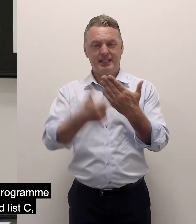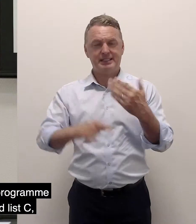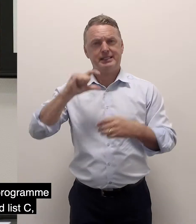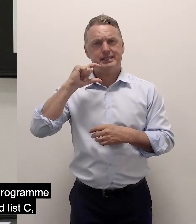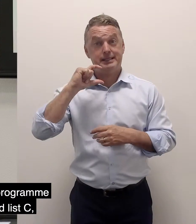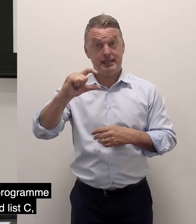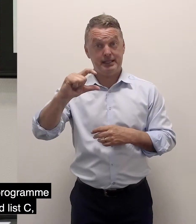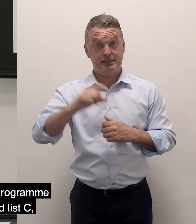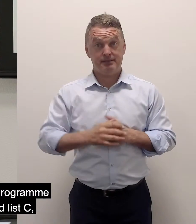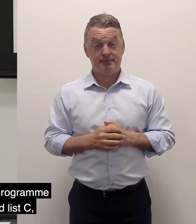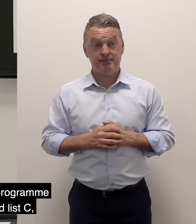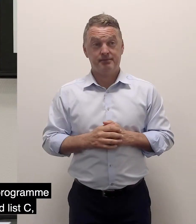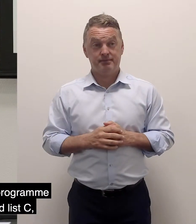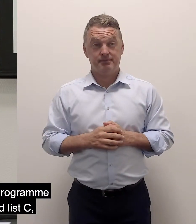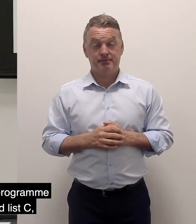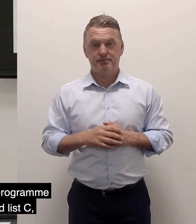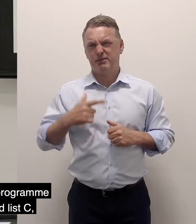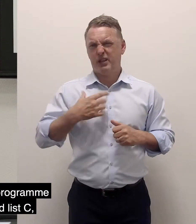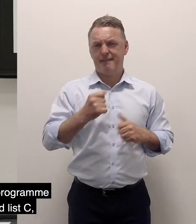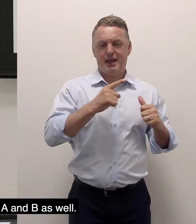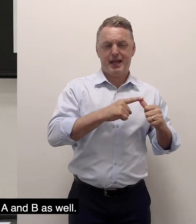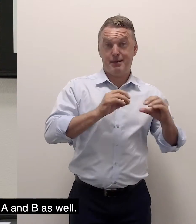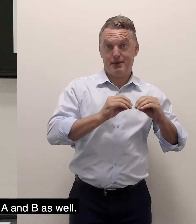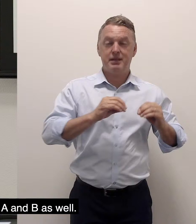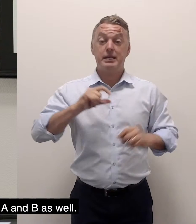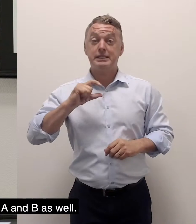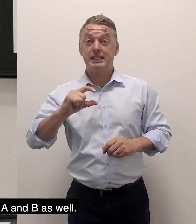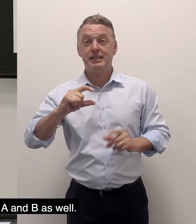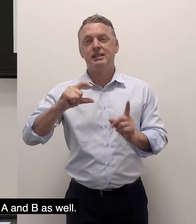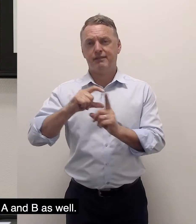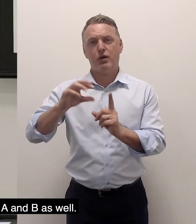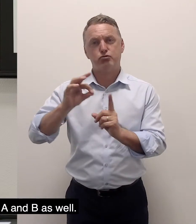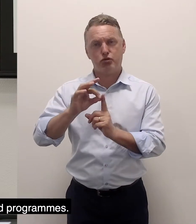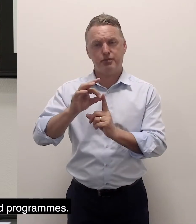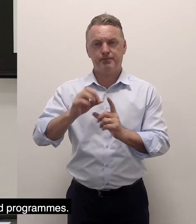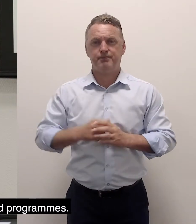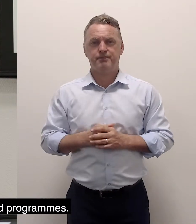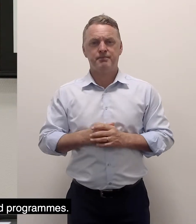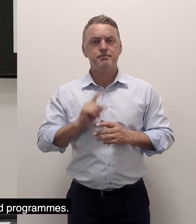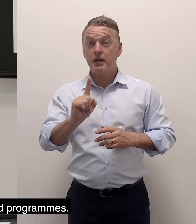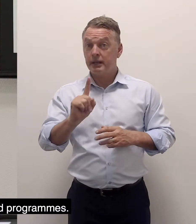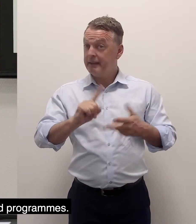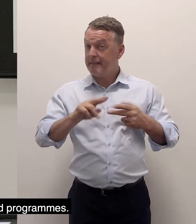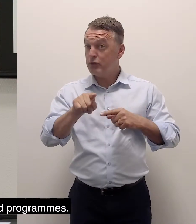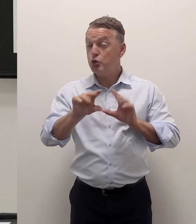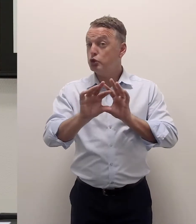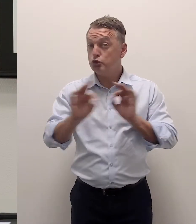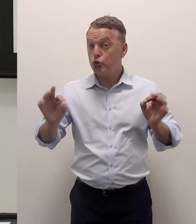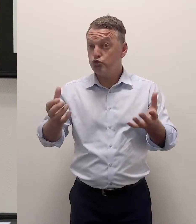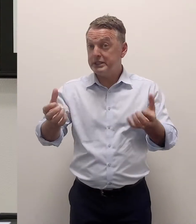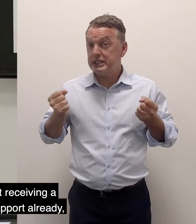The defined program list is called List C, because there's List A and B as well. So List C is defined